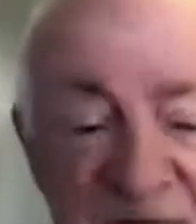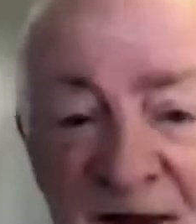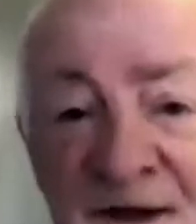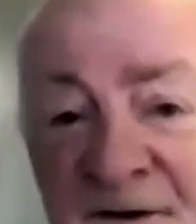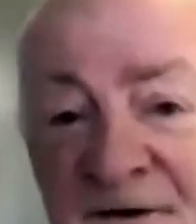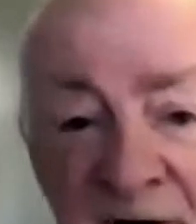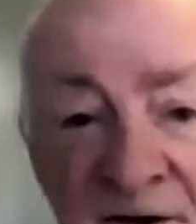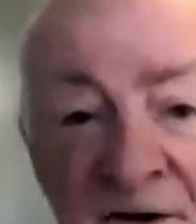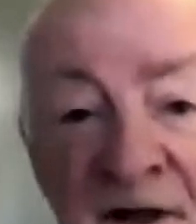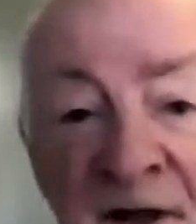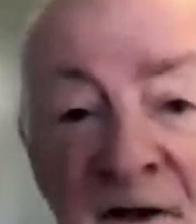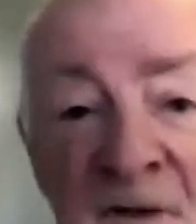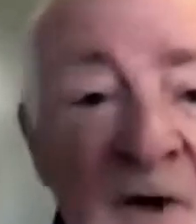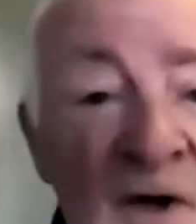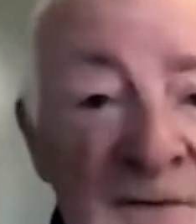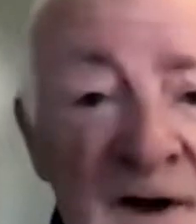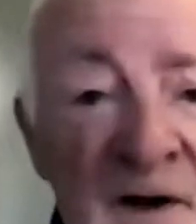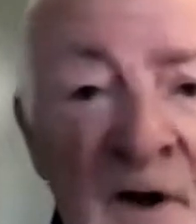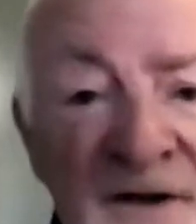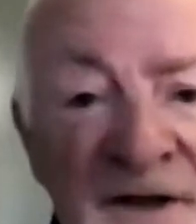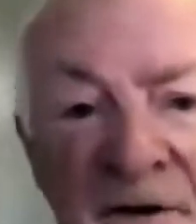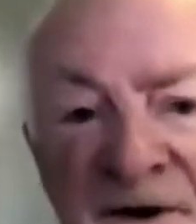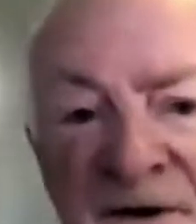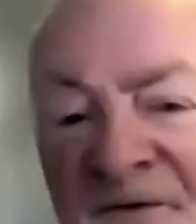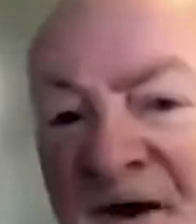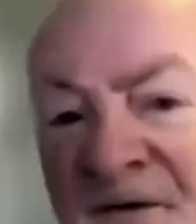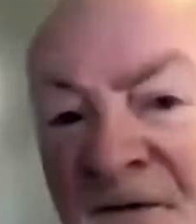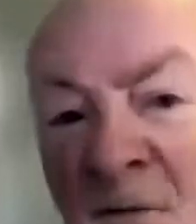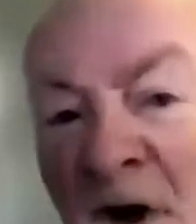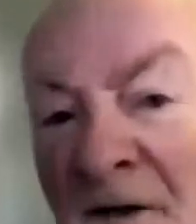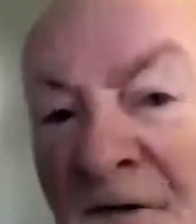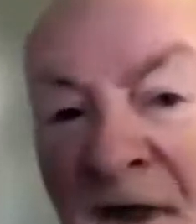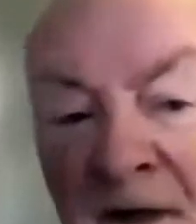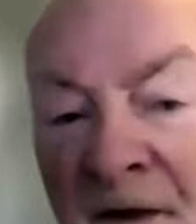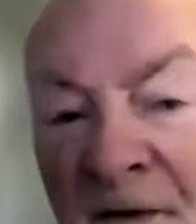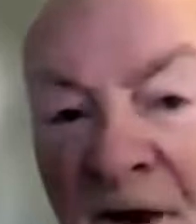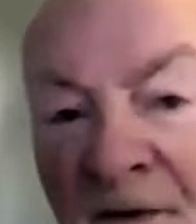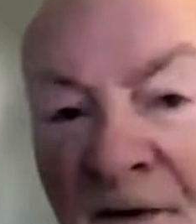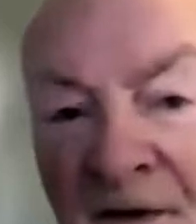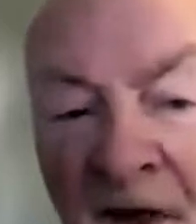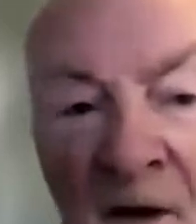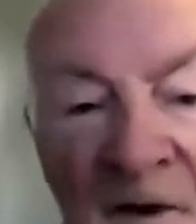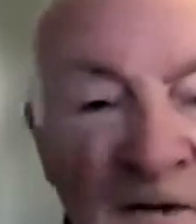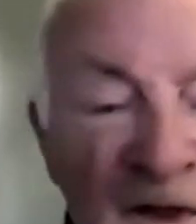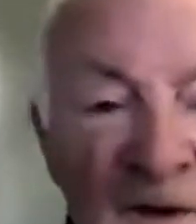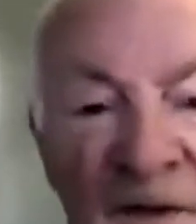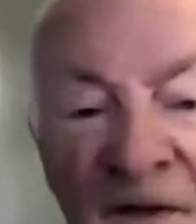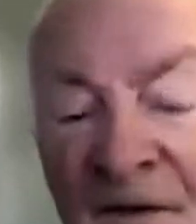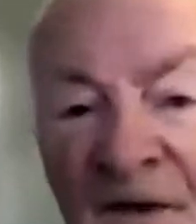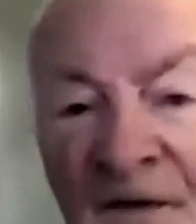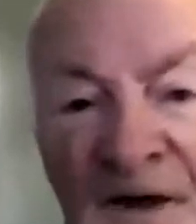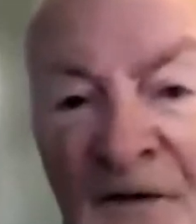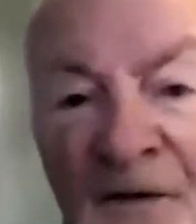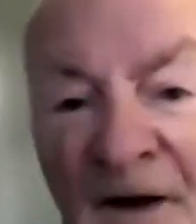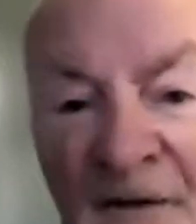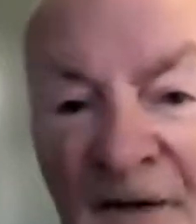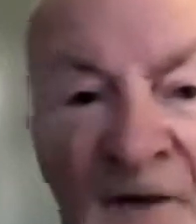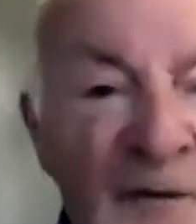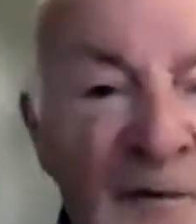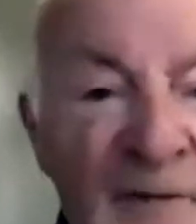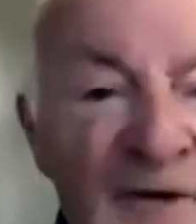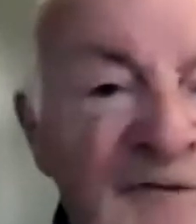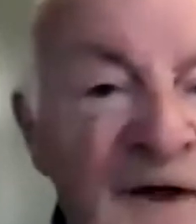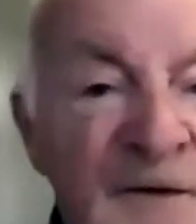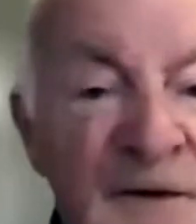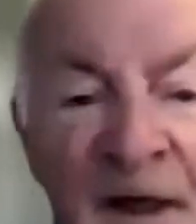to investigate and learn from hospital-acquired COVID infections in Wales, starting with sending 13,000 letters